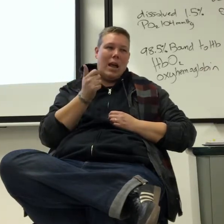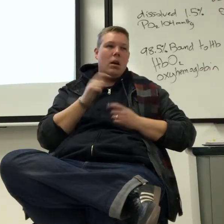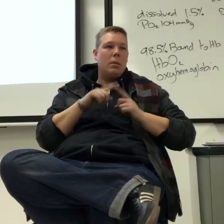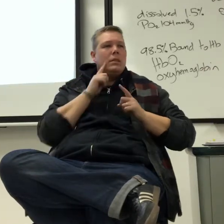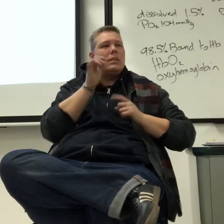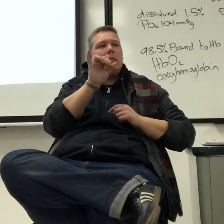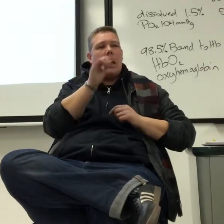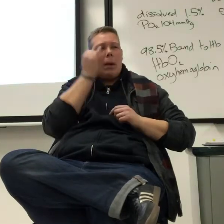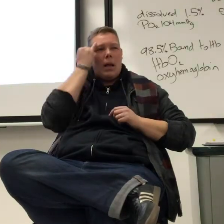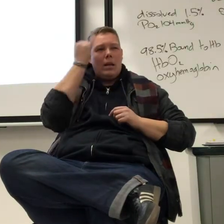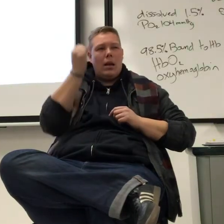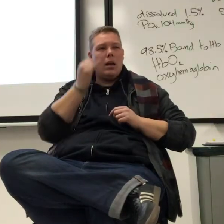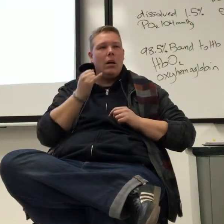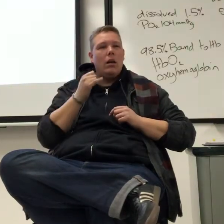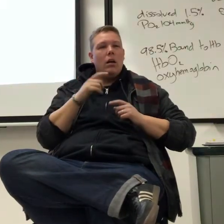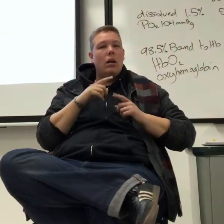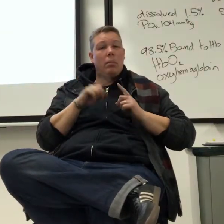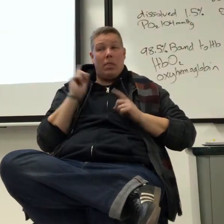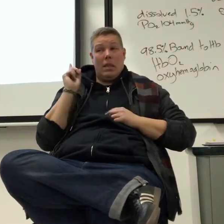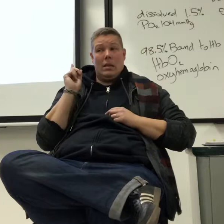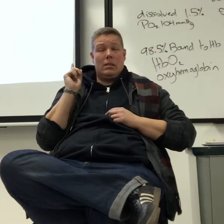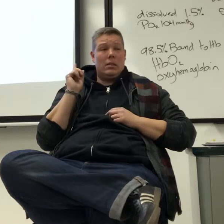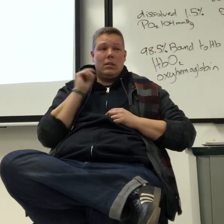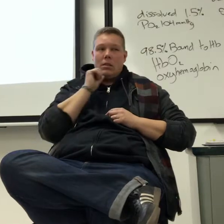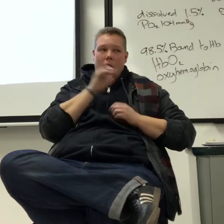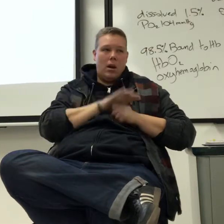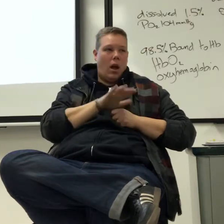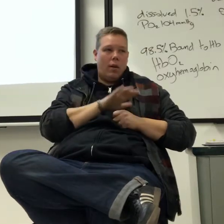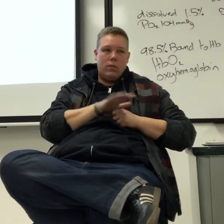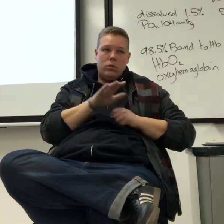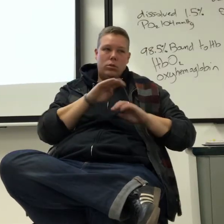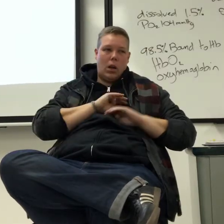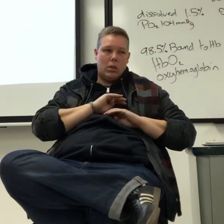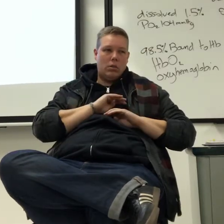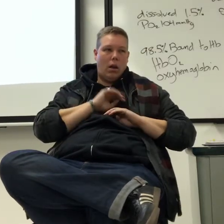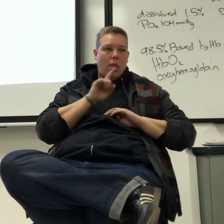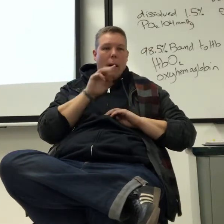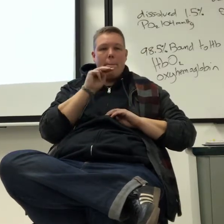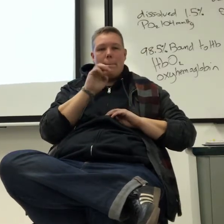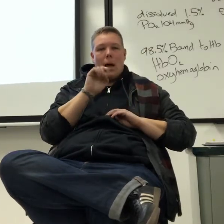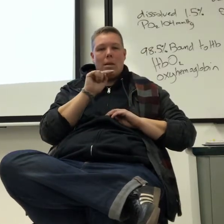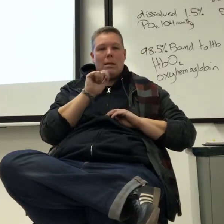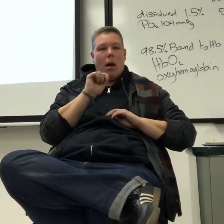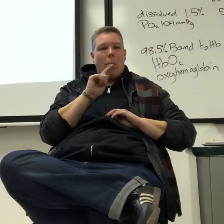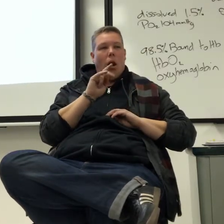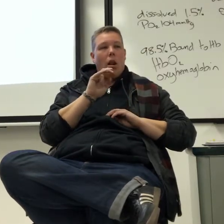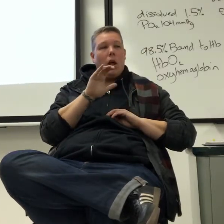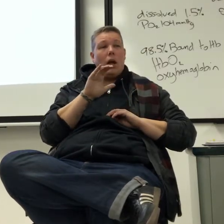Okay? But this isn't nearly enough to satisfy our metabolic needs.